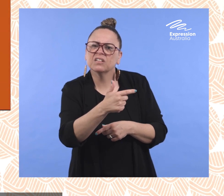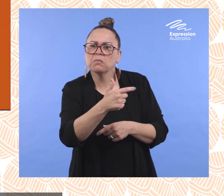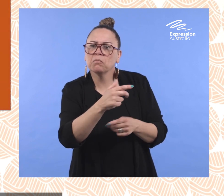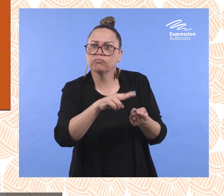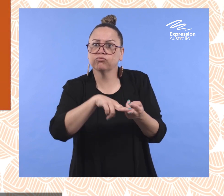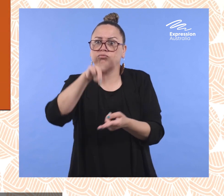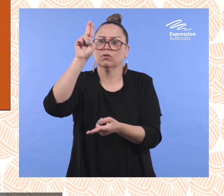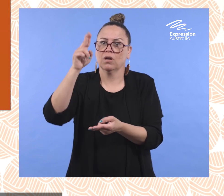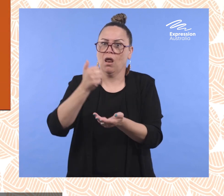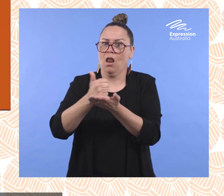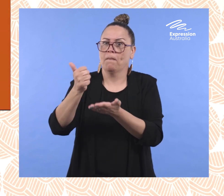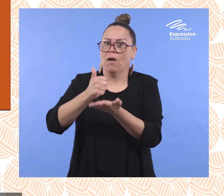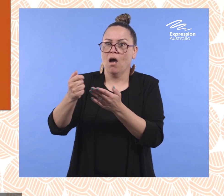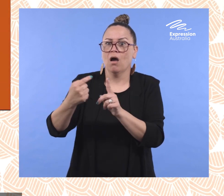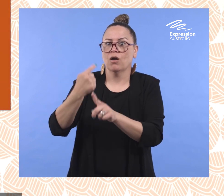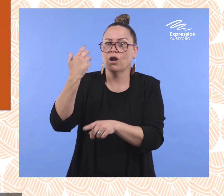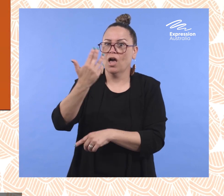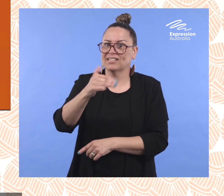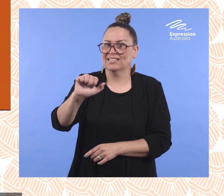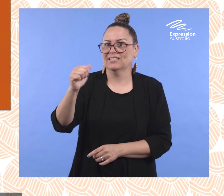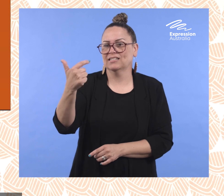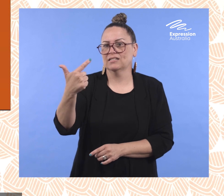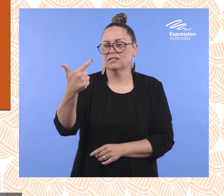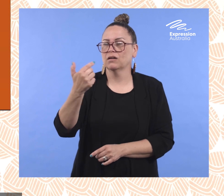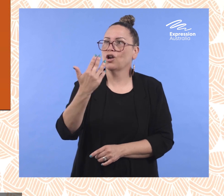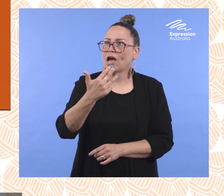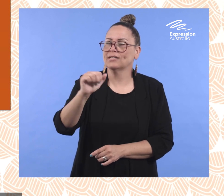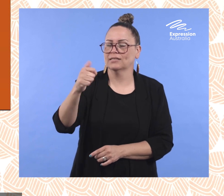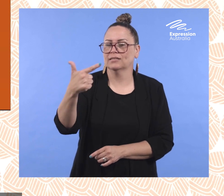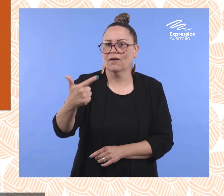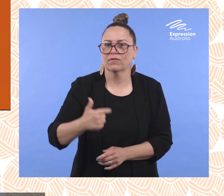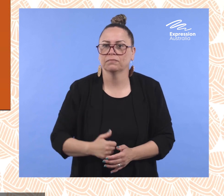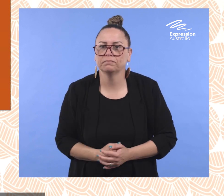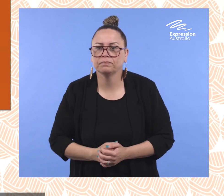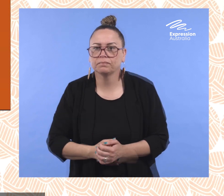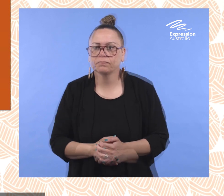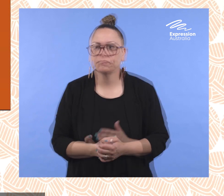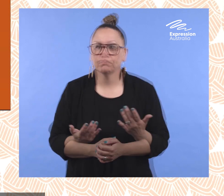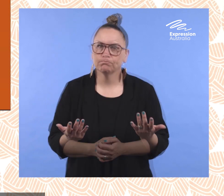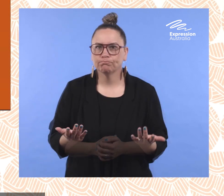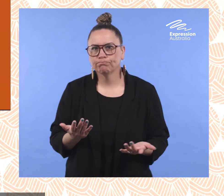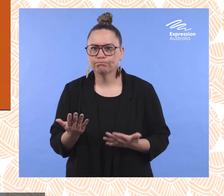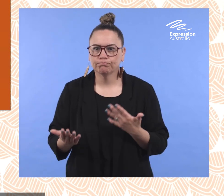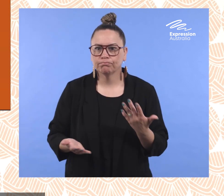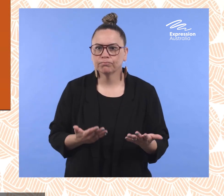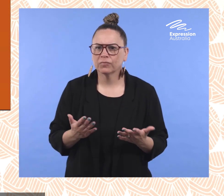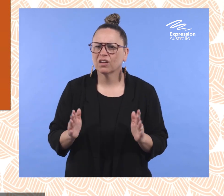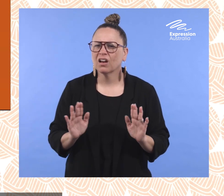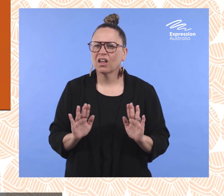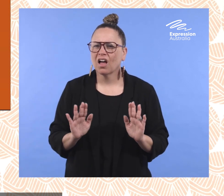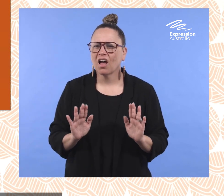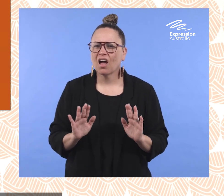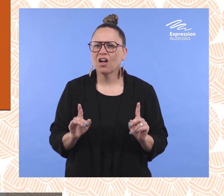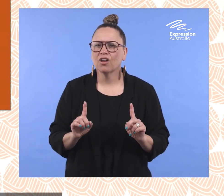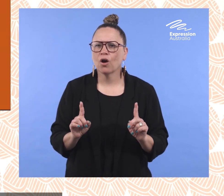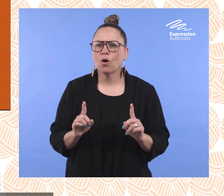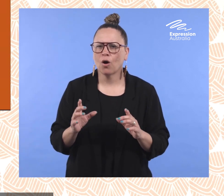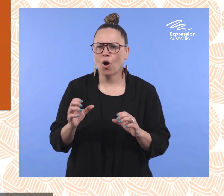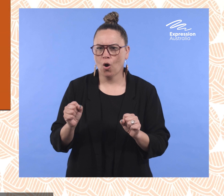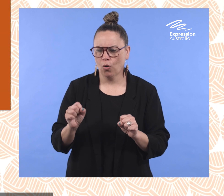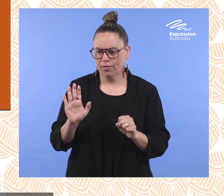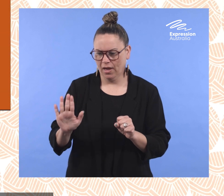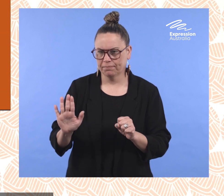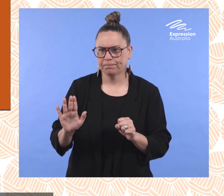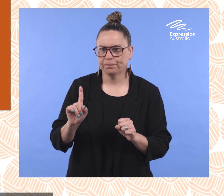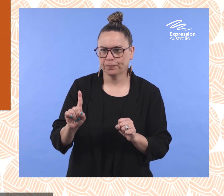Yep. So just I no, I'll talk a little bit. No, I'll come back to this